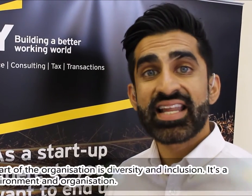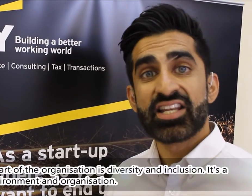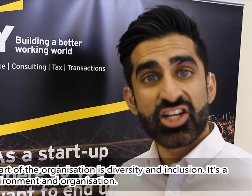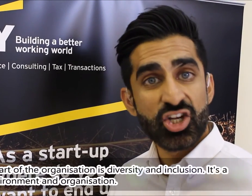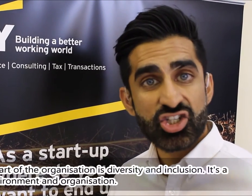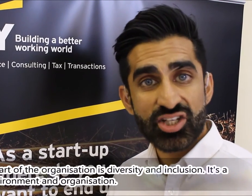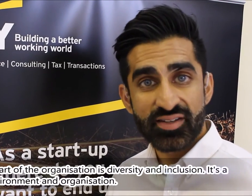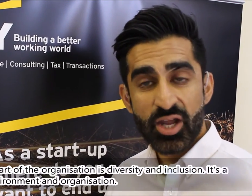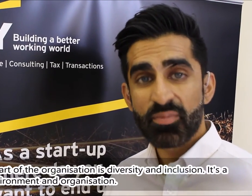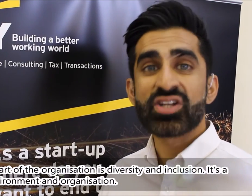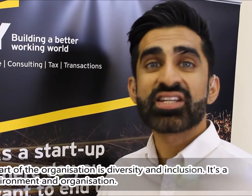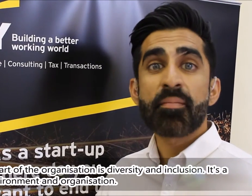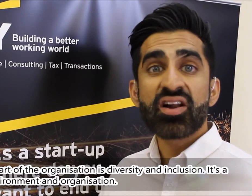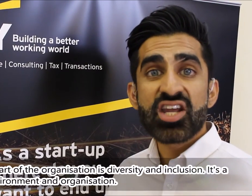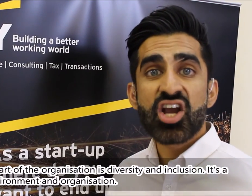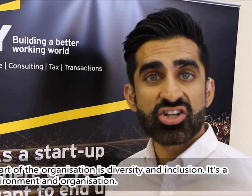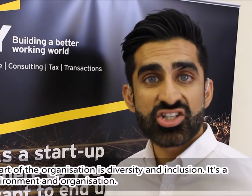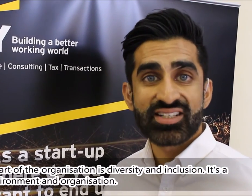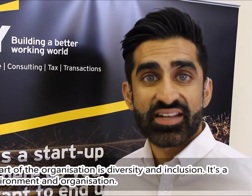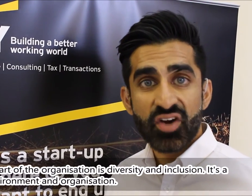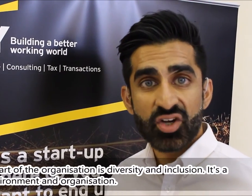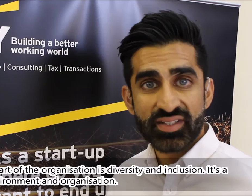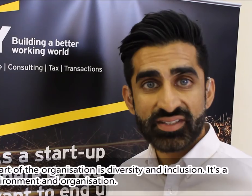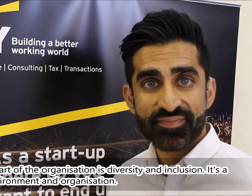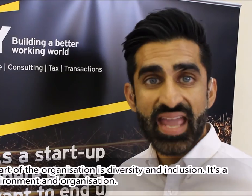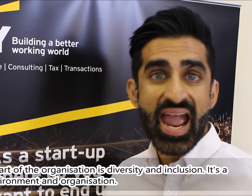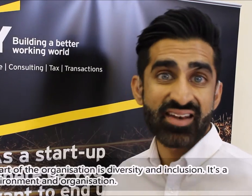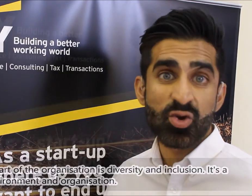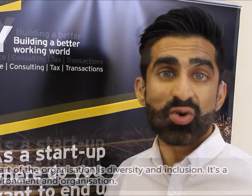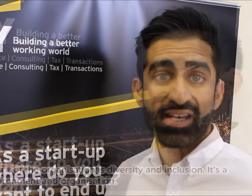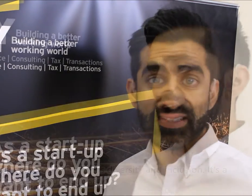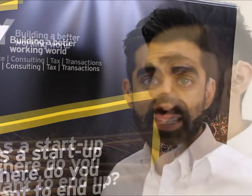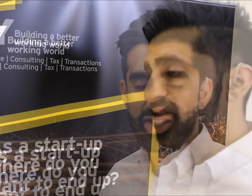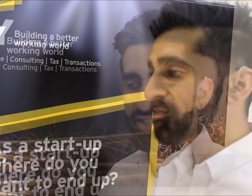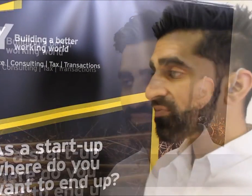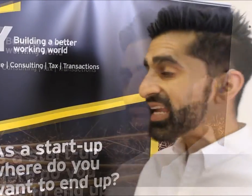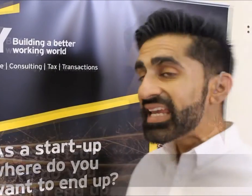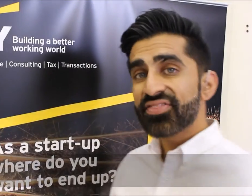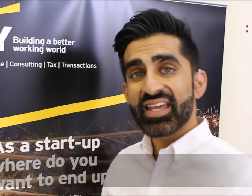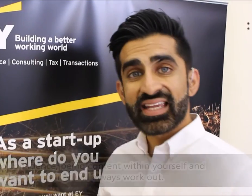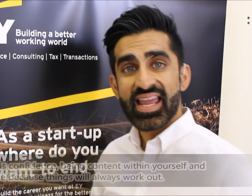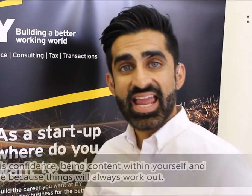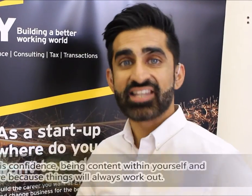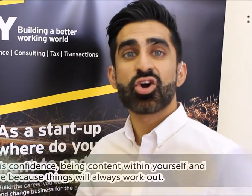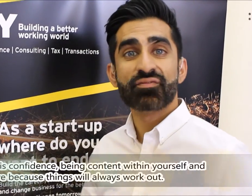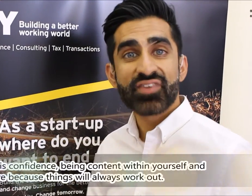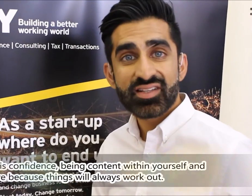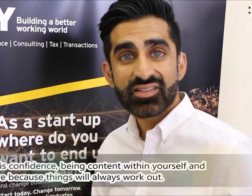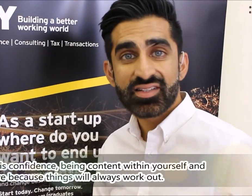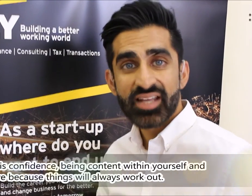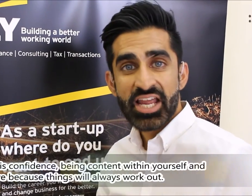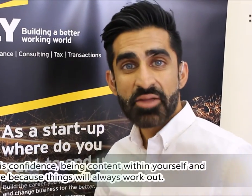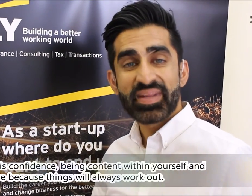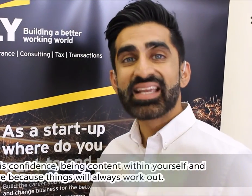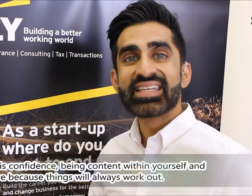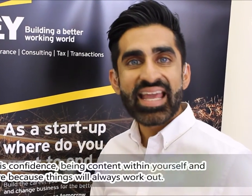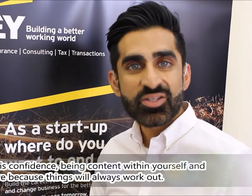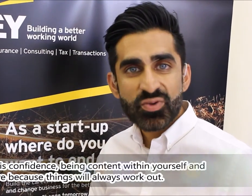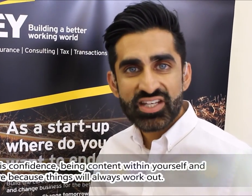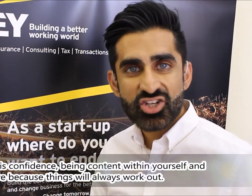and inclusion, because it's a multicultural environment and organisation. So the key thing is confidence, be content in